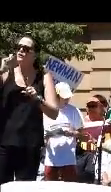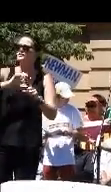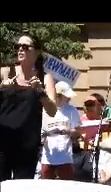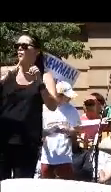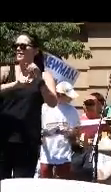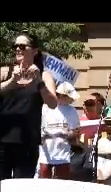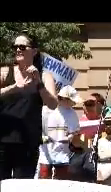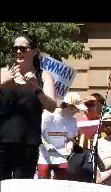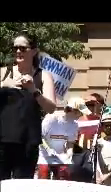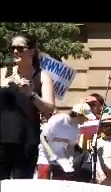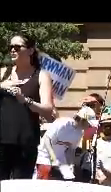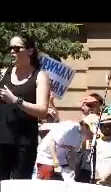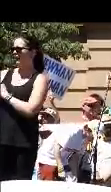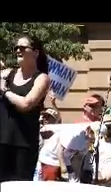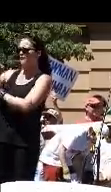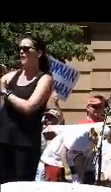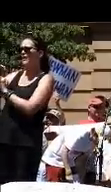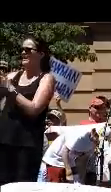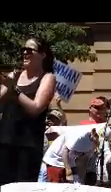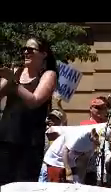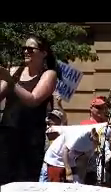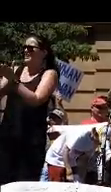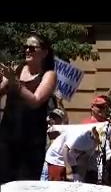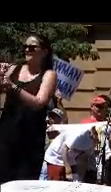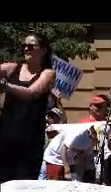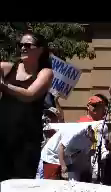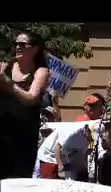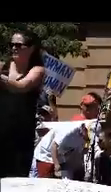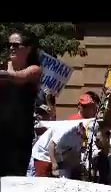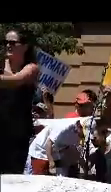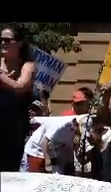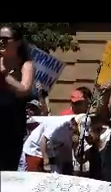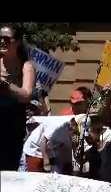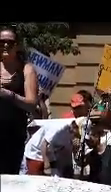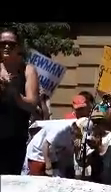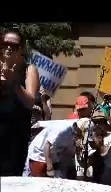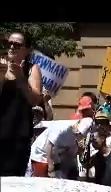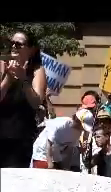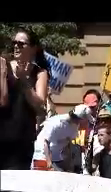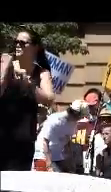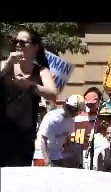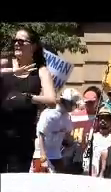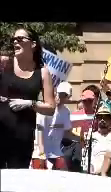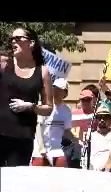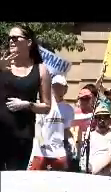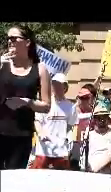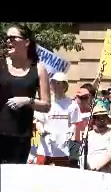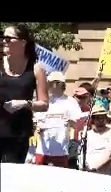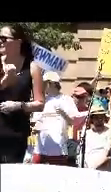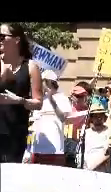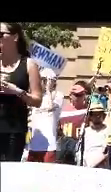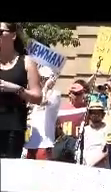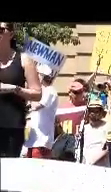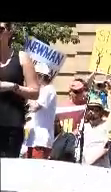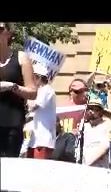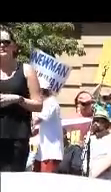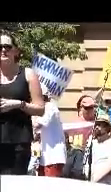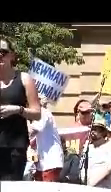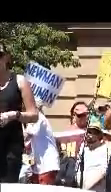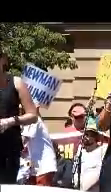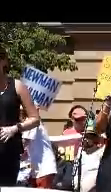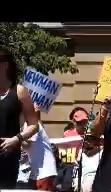to avoid overfishing. We need to keep maintaining protected areas. We do not